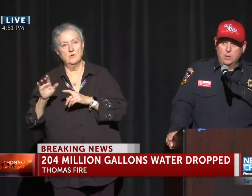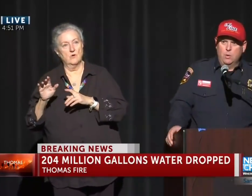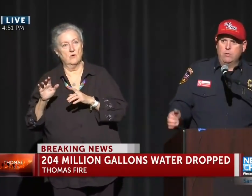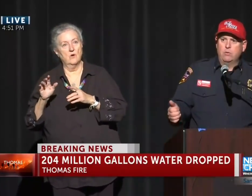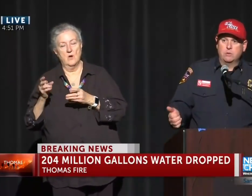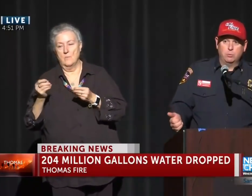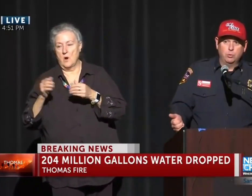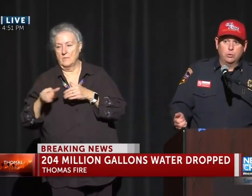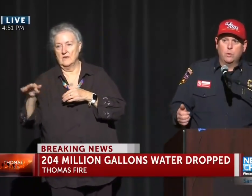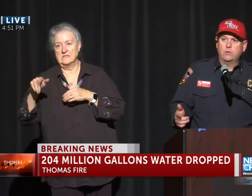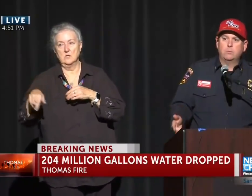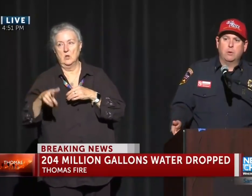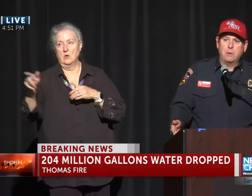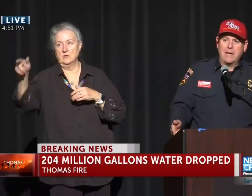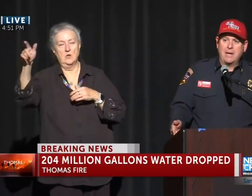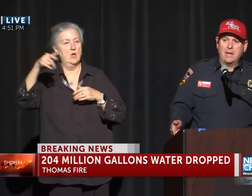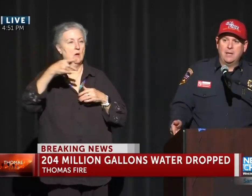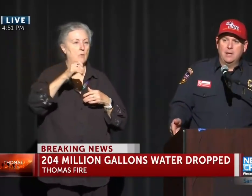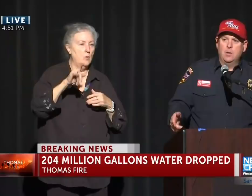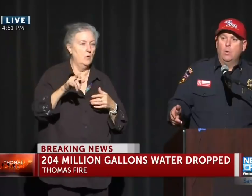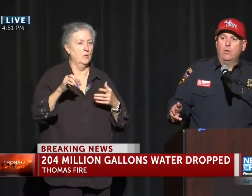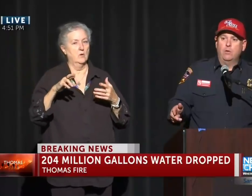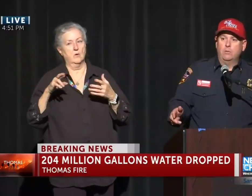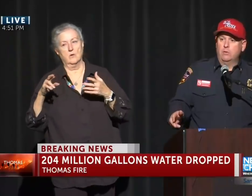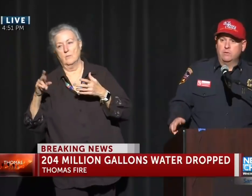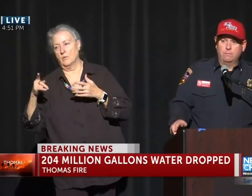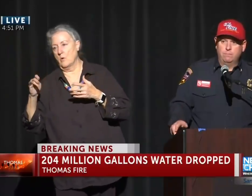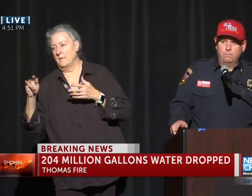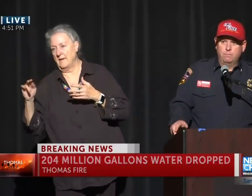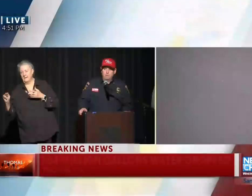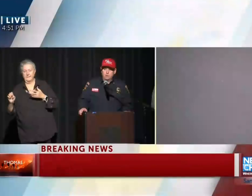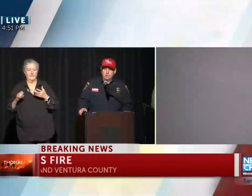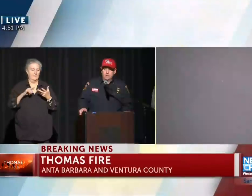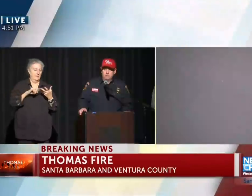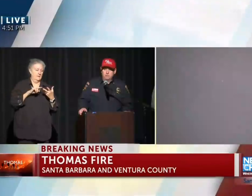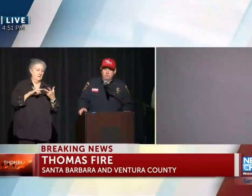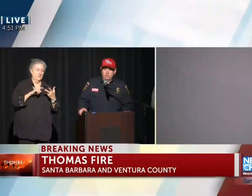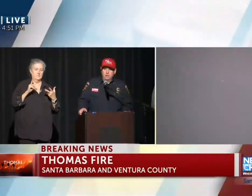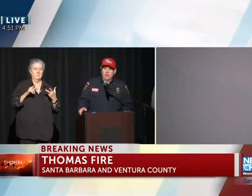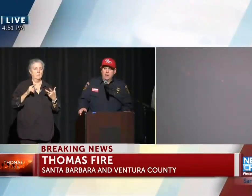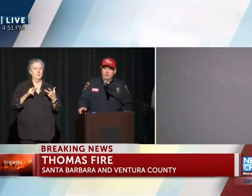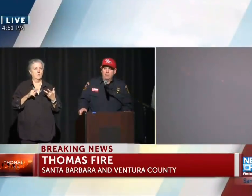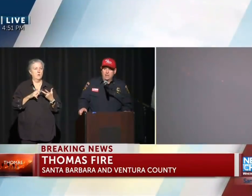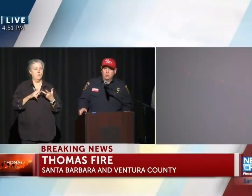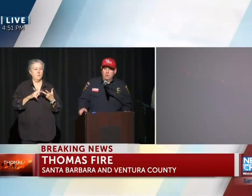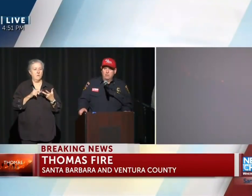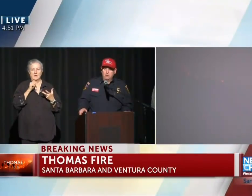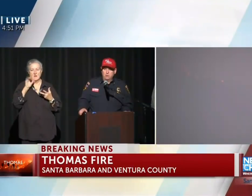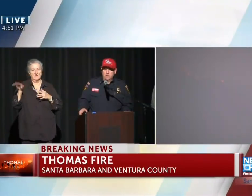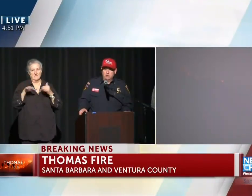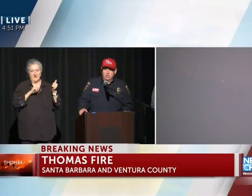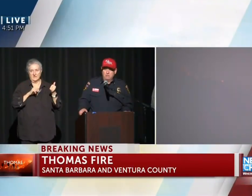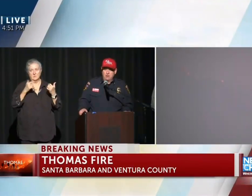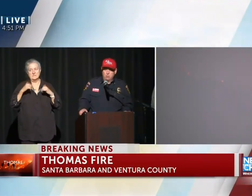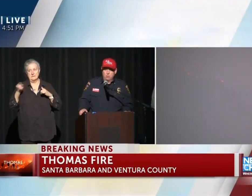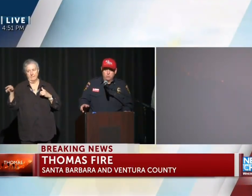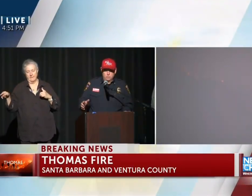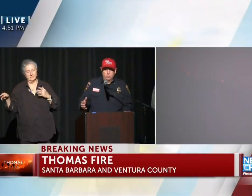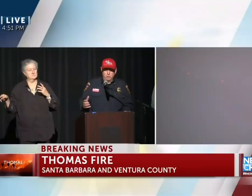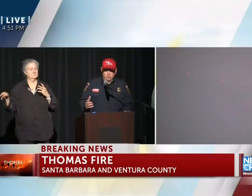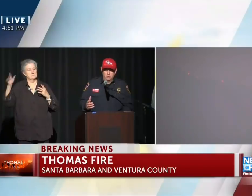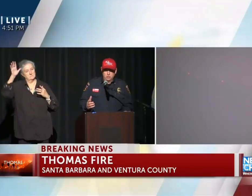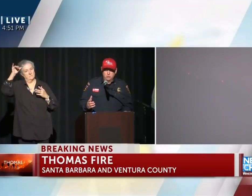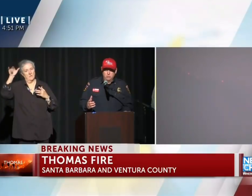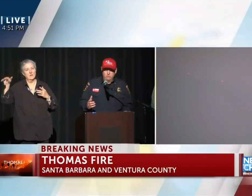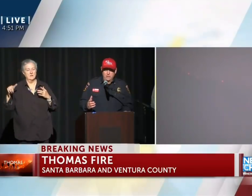driveway, whether there's a pool, whether there's propane, whether there's folks that have not evacuated even though it's under an evac order,